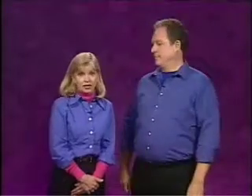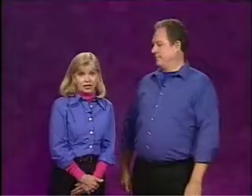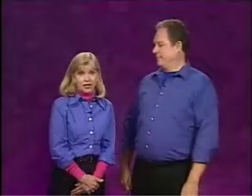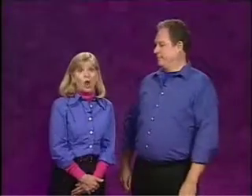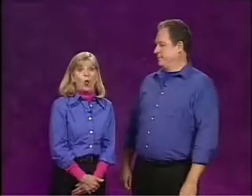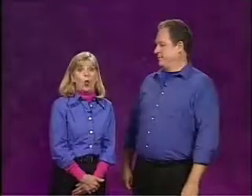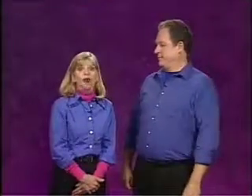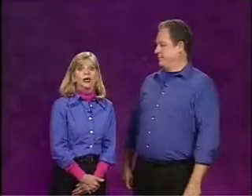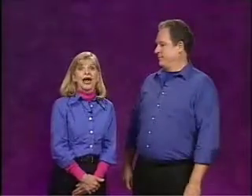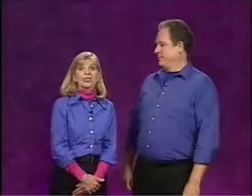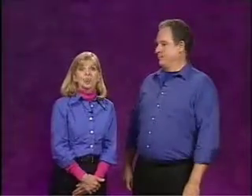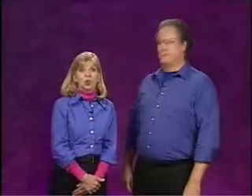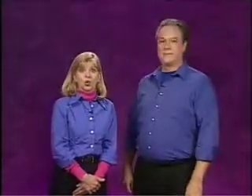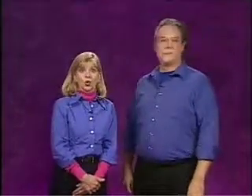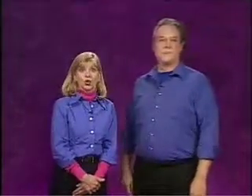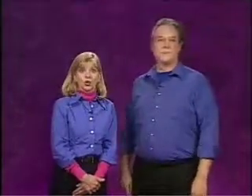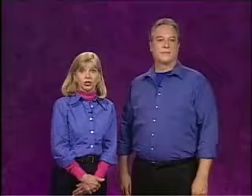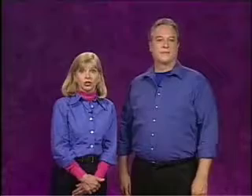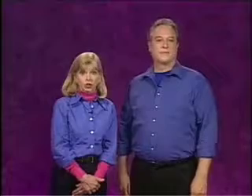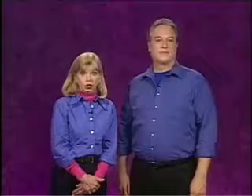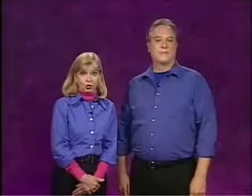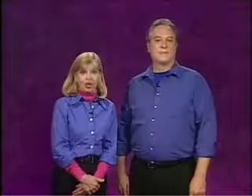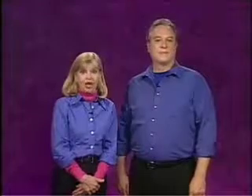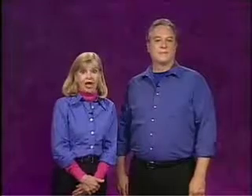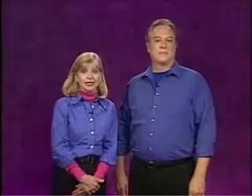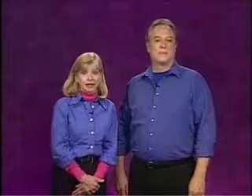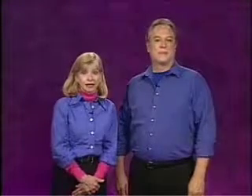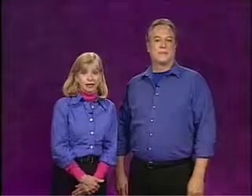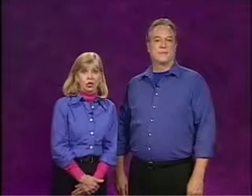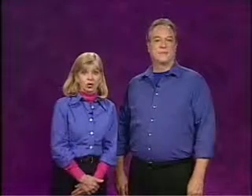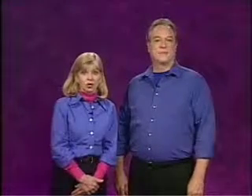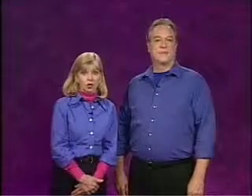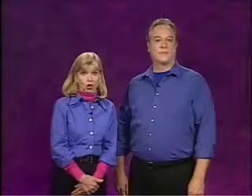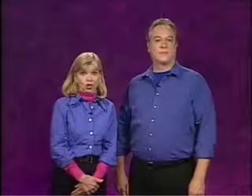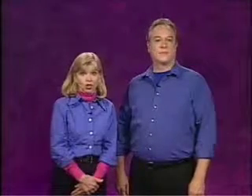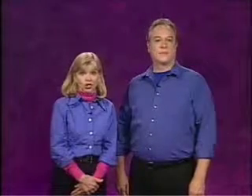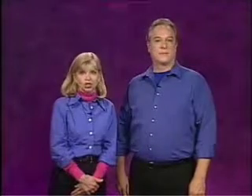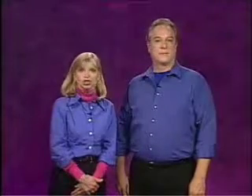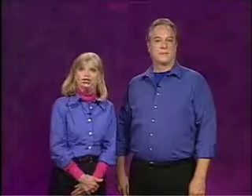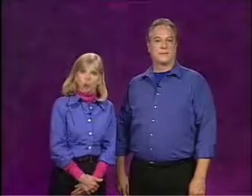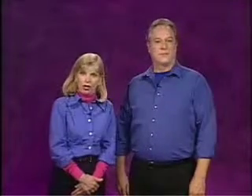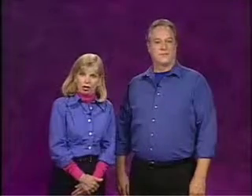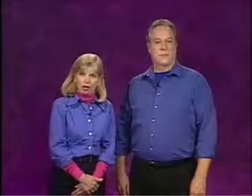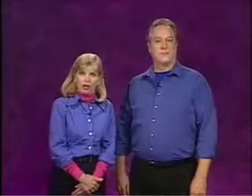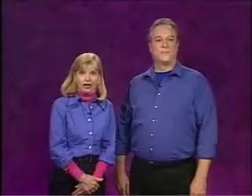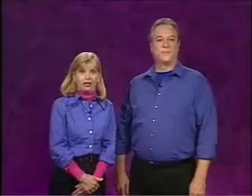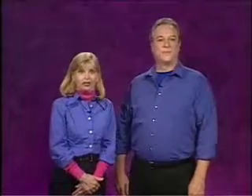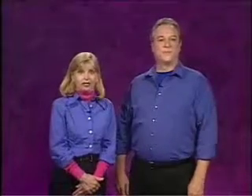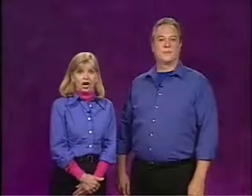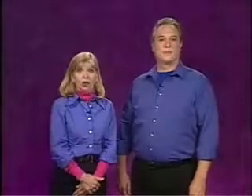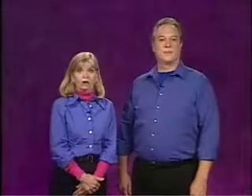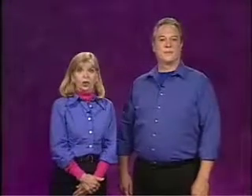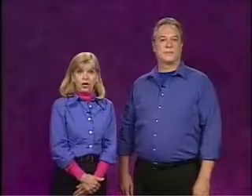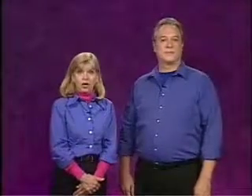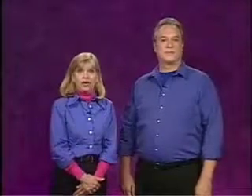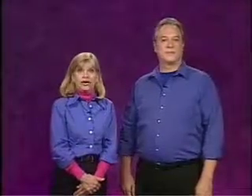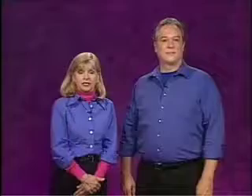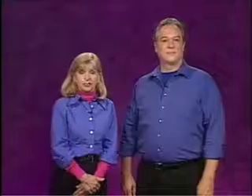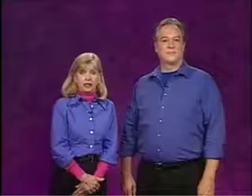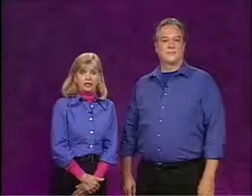Finally, one last word we want you to use to ask a simple yes or no question is will. The sign for will is based